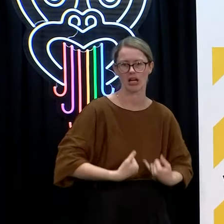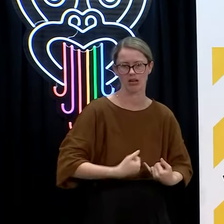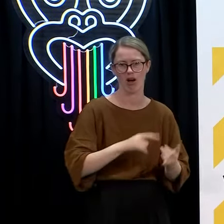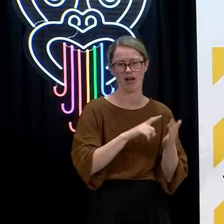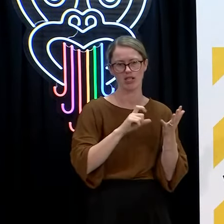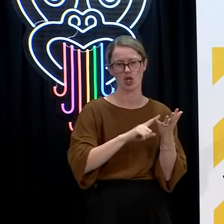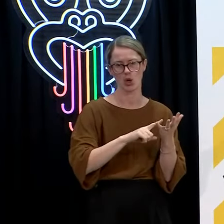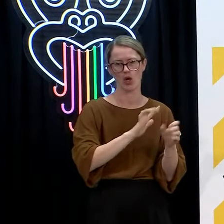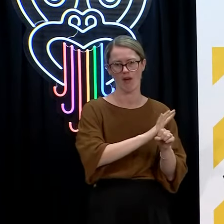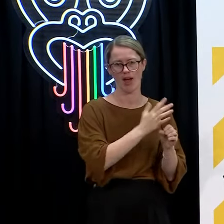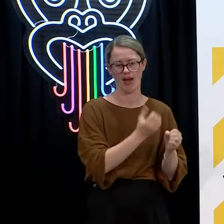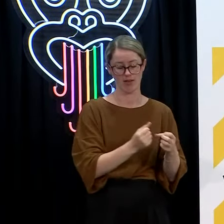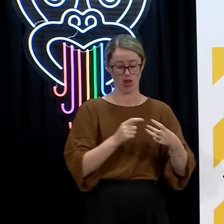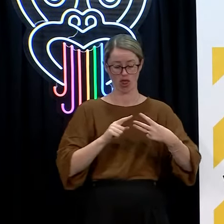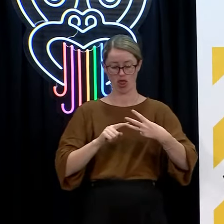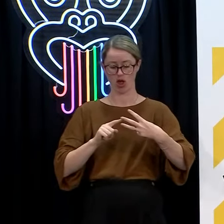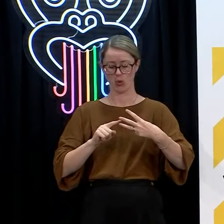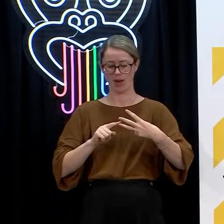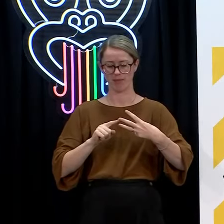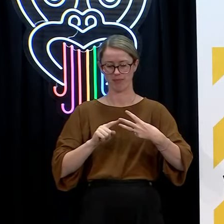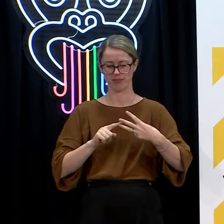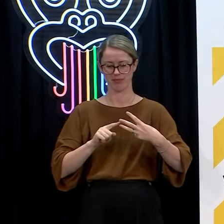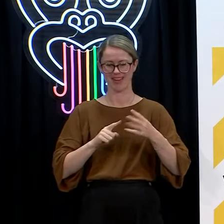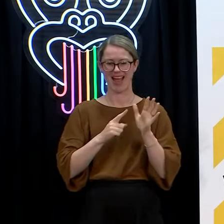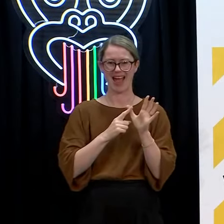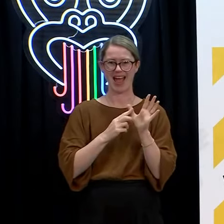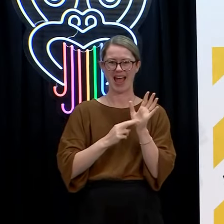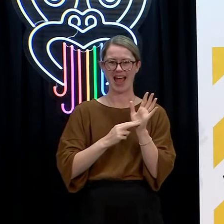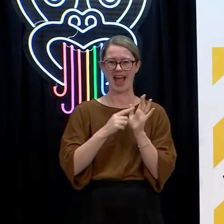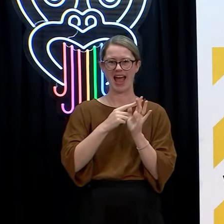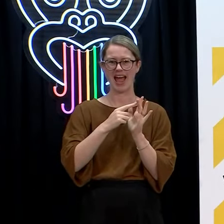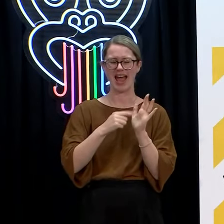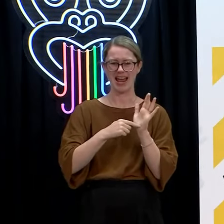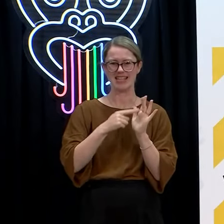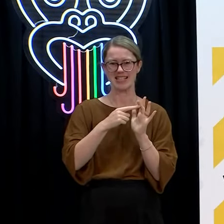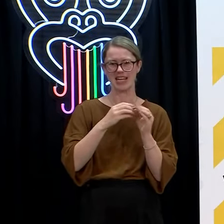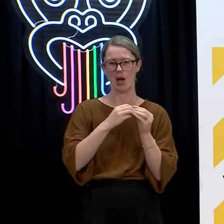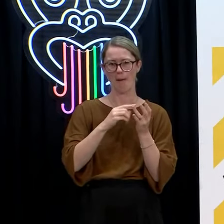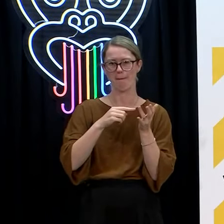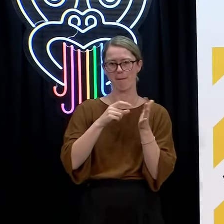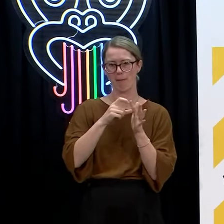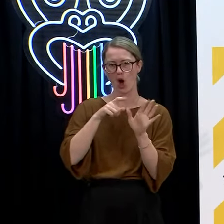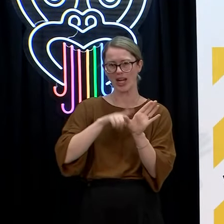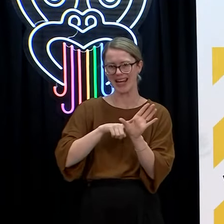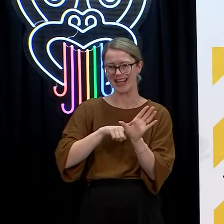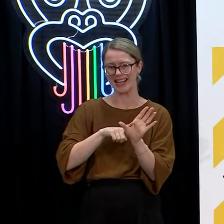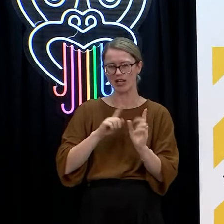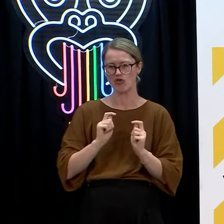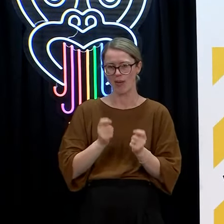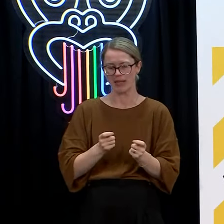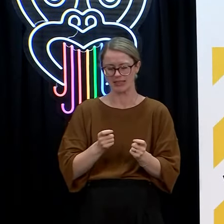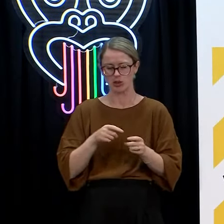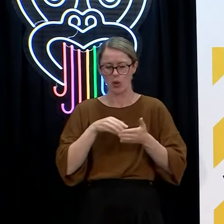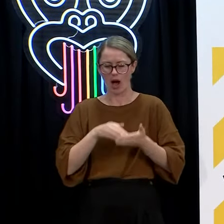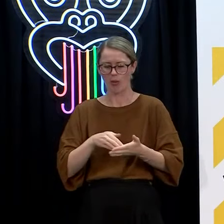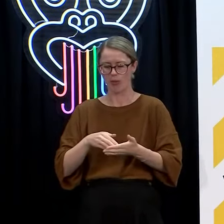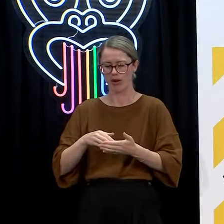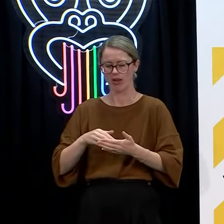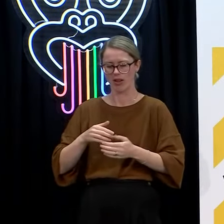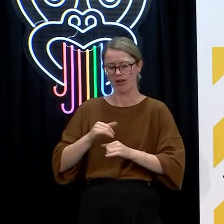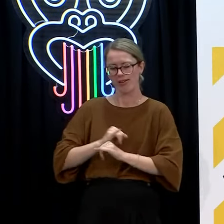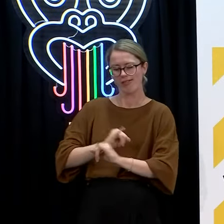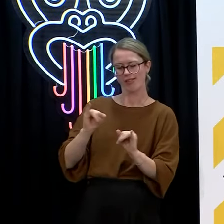ICU. And then third, there are antibody treatments that help the body fight the virus. Studies have shown that one of